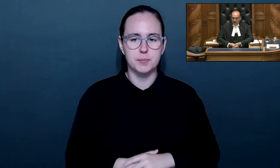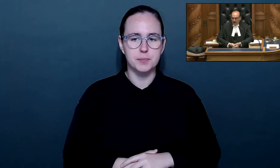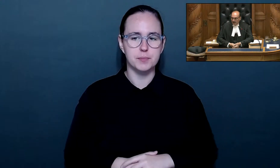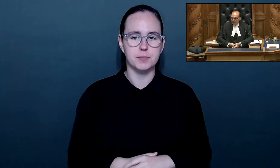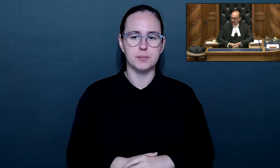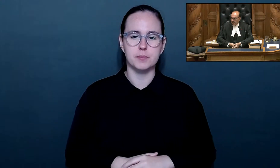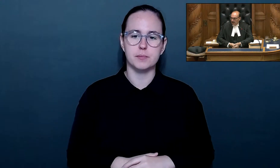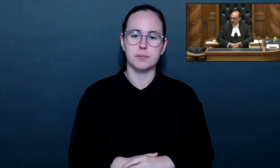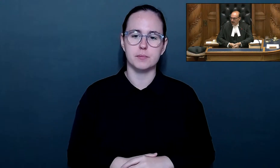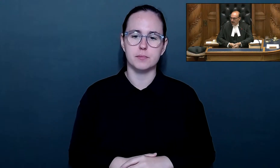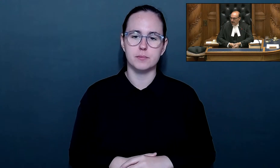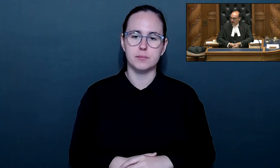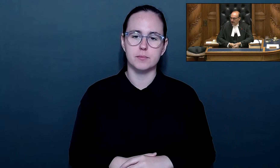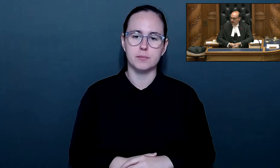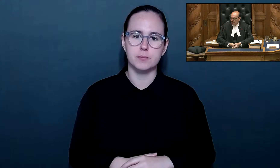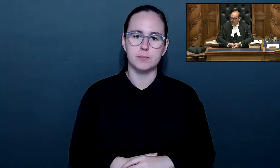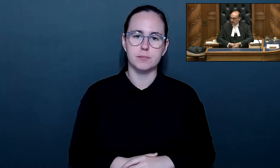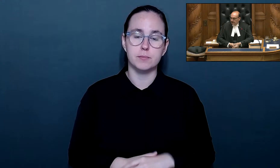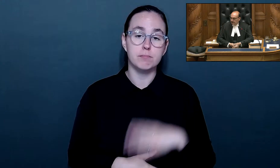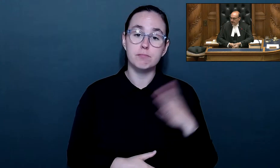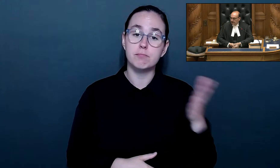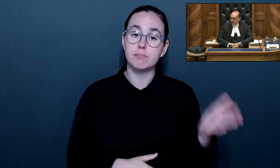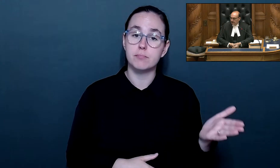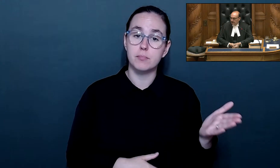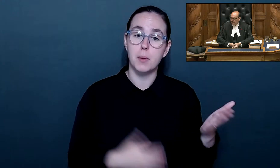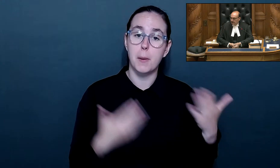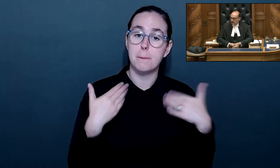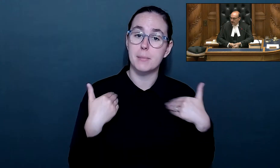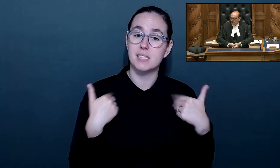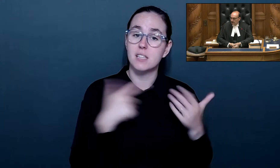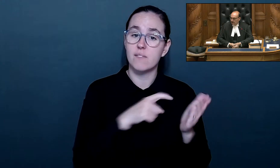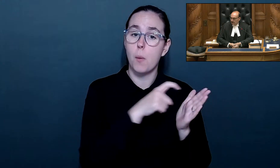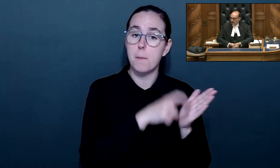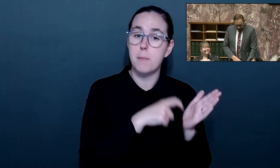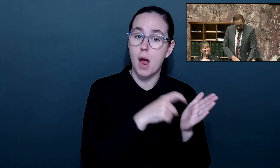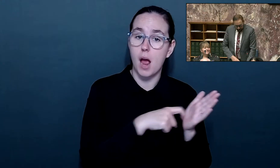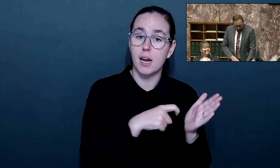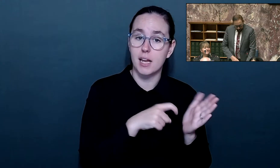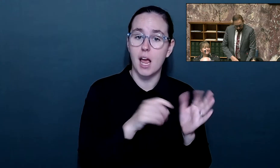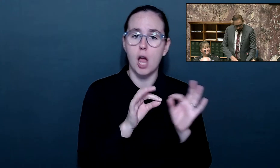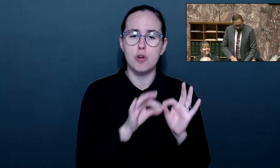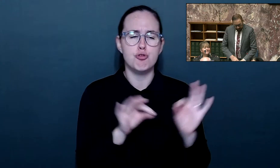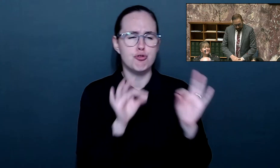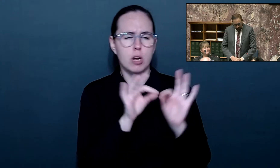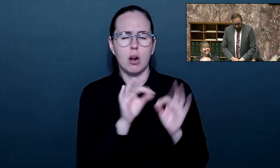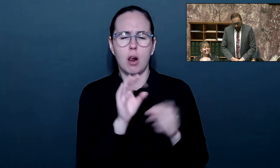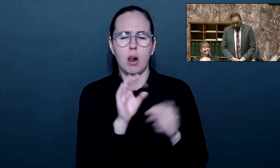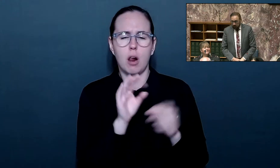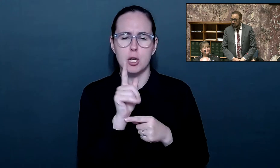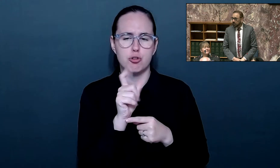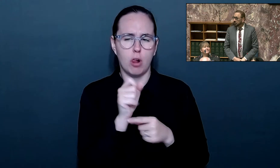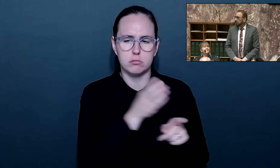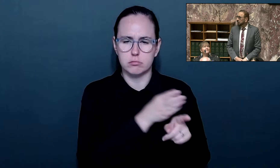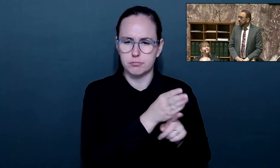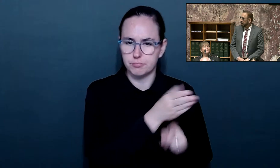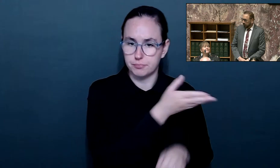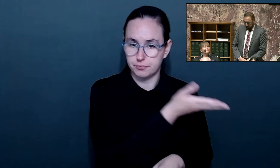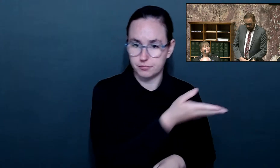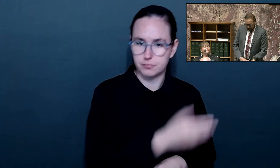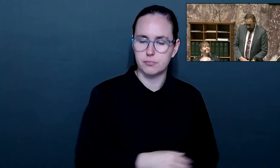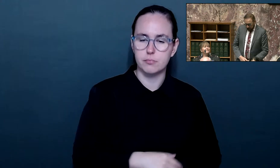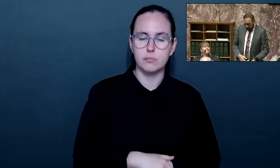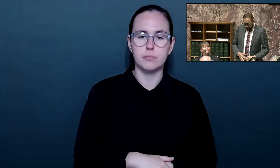Minister of Mining and Critical Minerals. Thank you, Honourable Speaker. Visiting the legislature